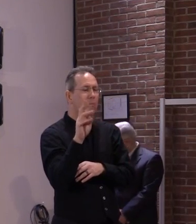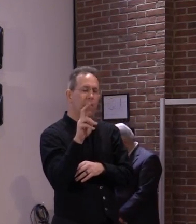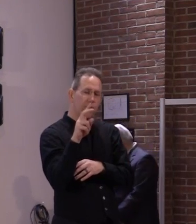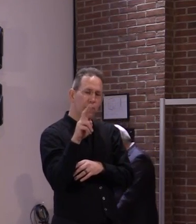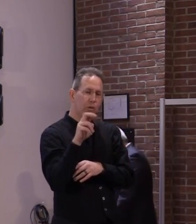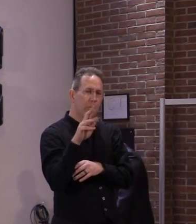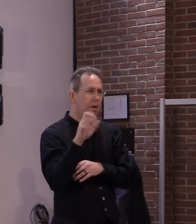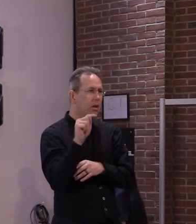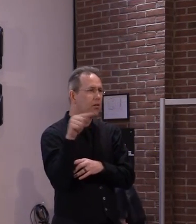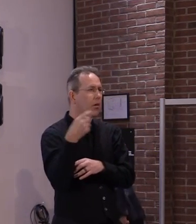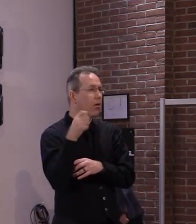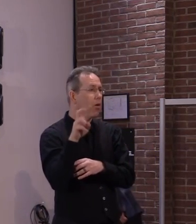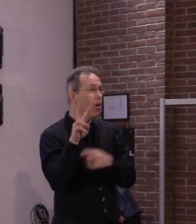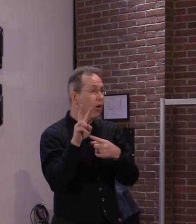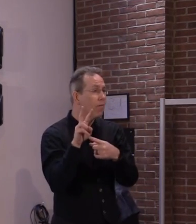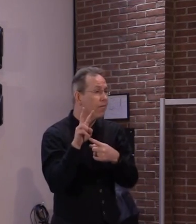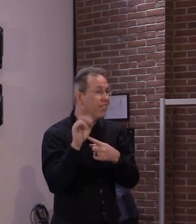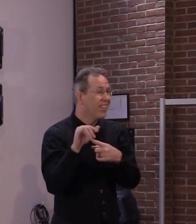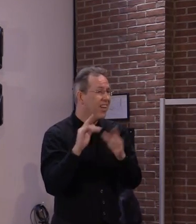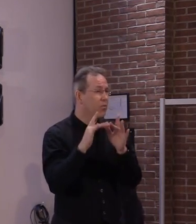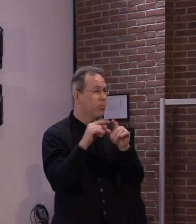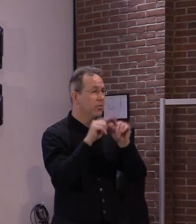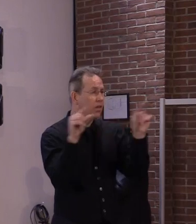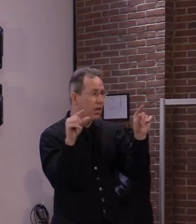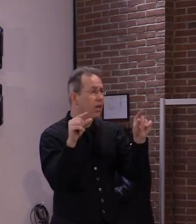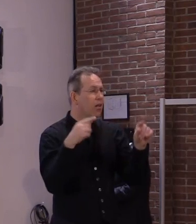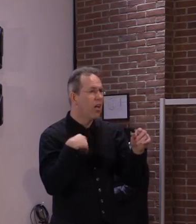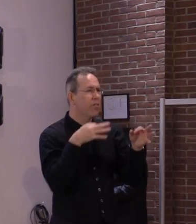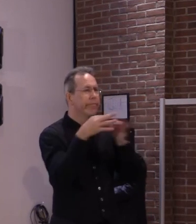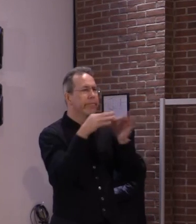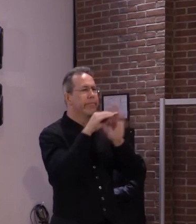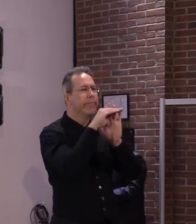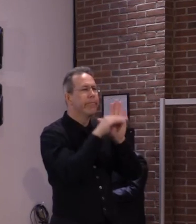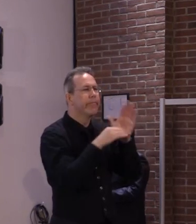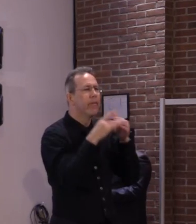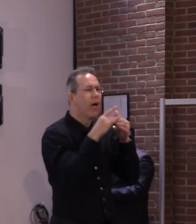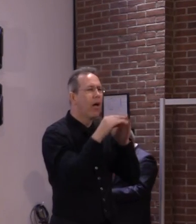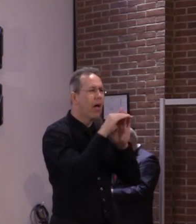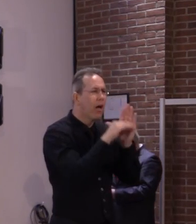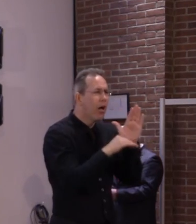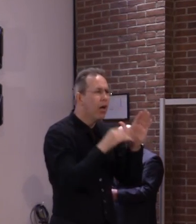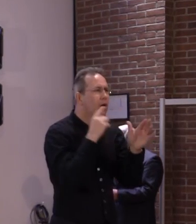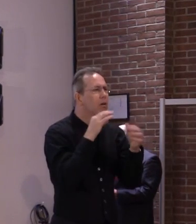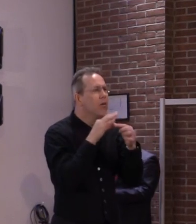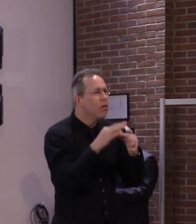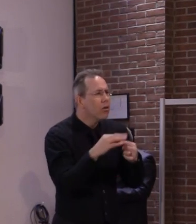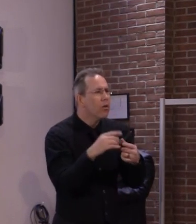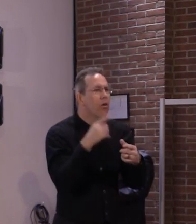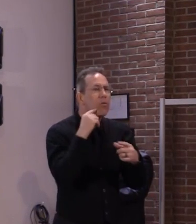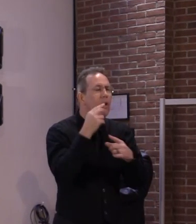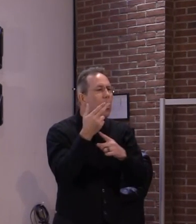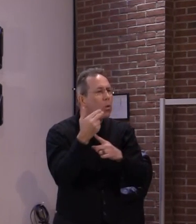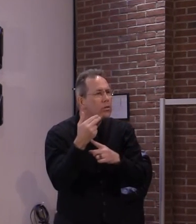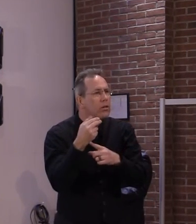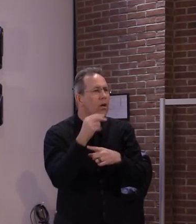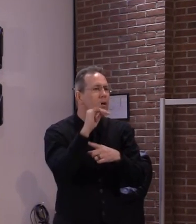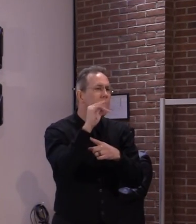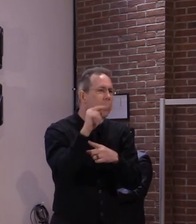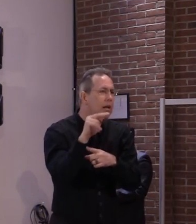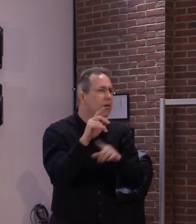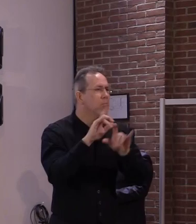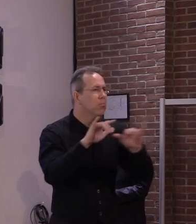for lodging establishments. We've already updated the certificate of compliance that we ask